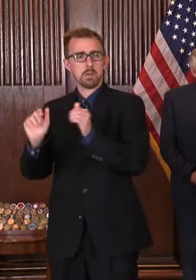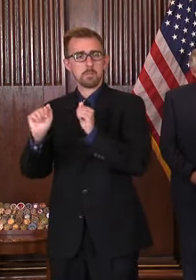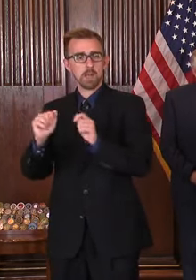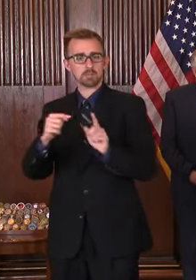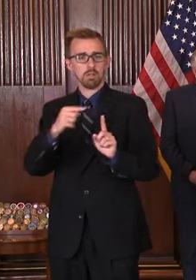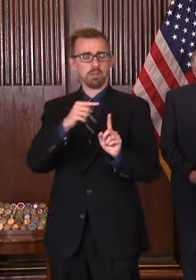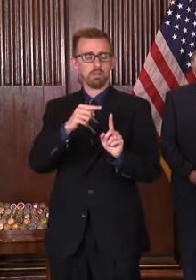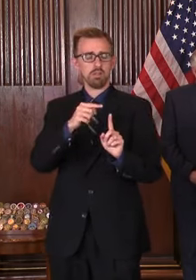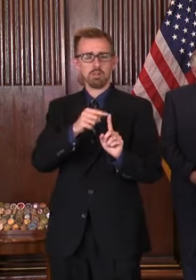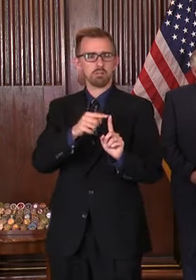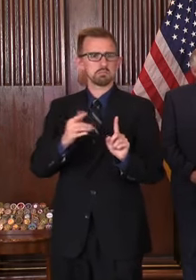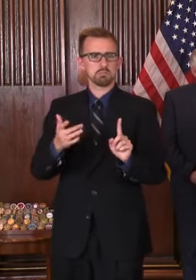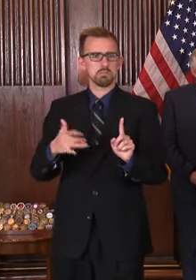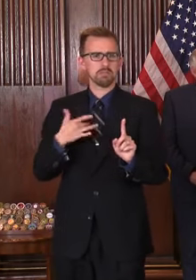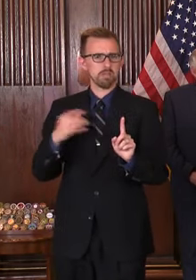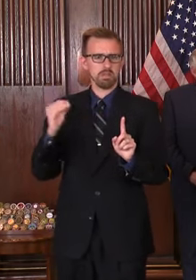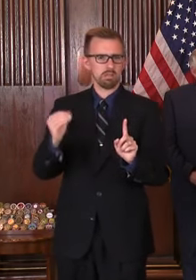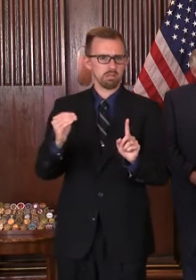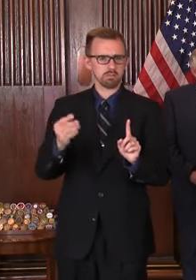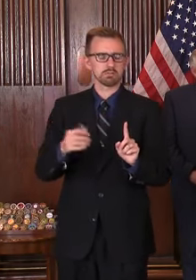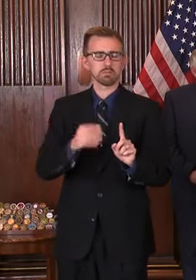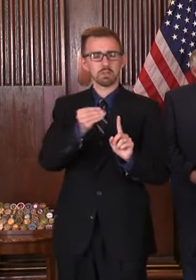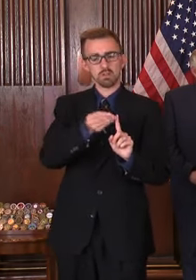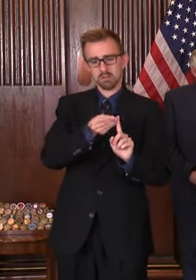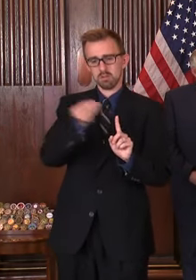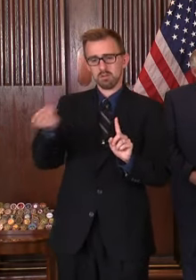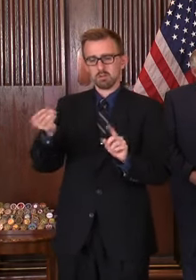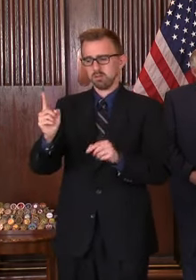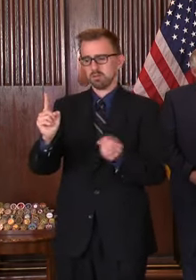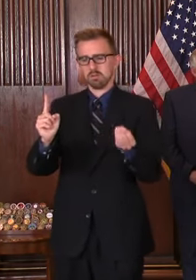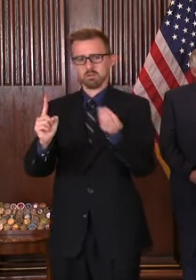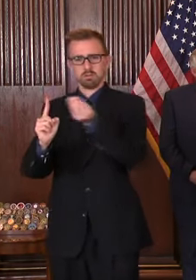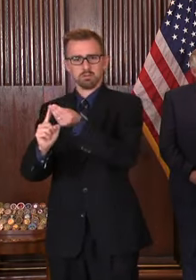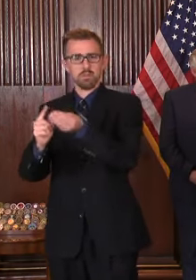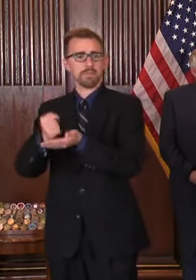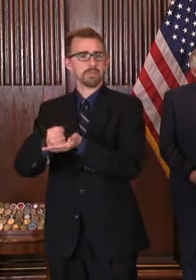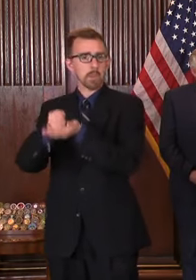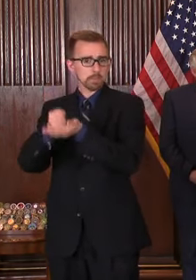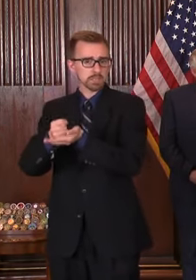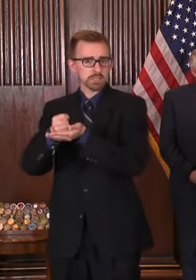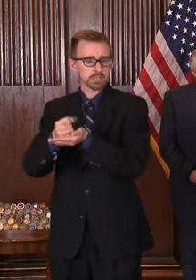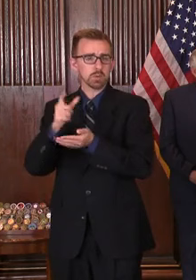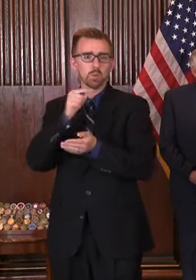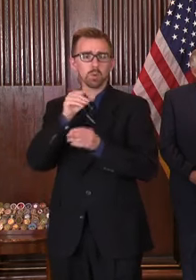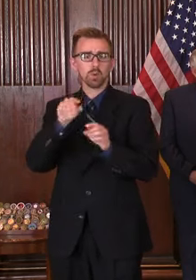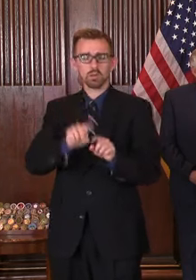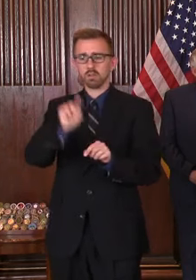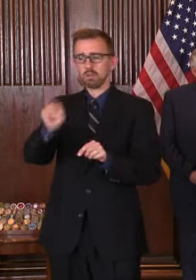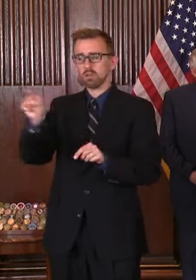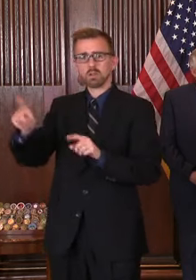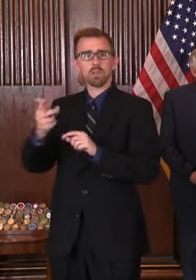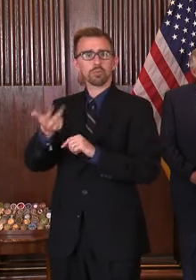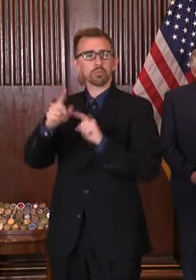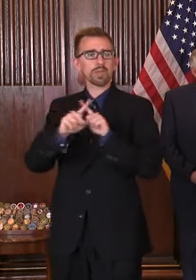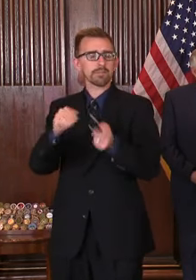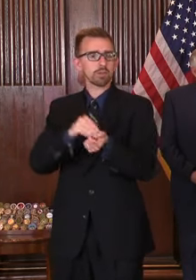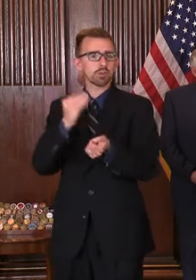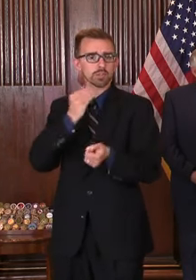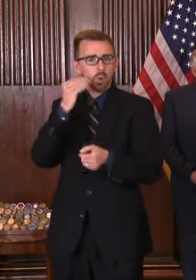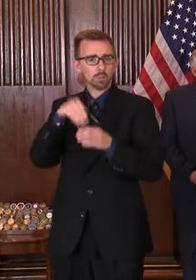may not suffer severe consequences. That person transmits it to a therapist that goes into three different nursing homes in a